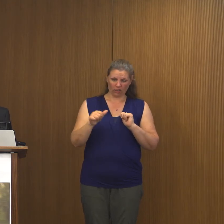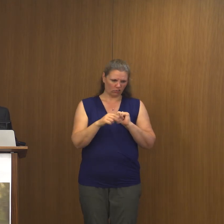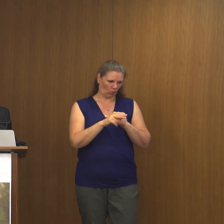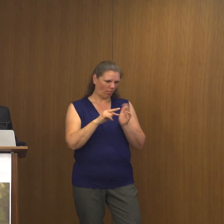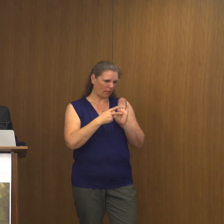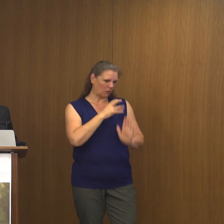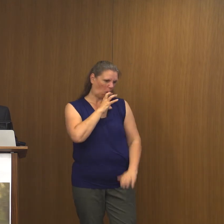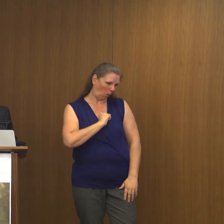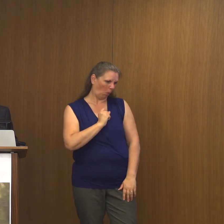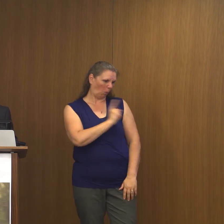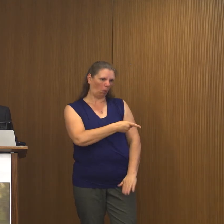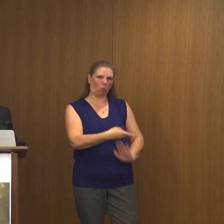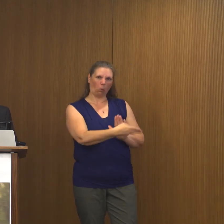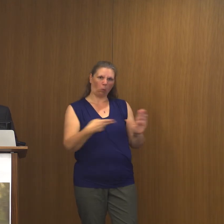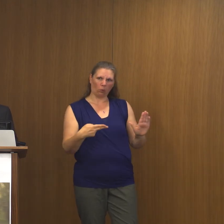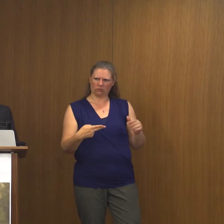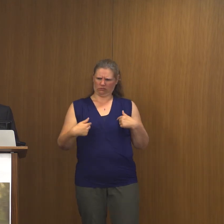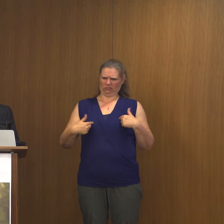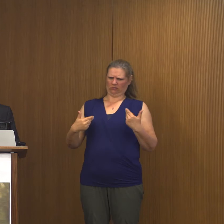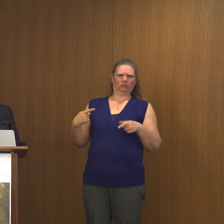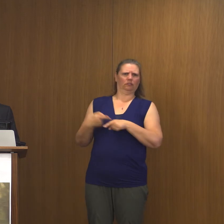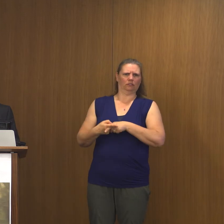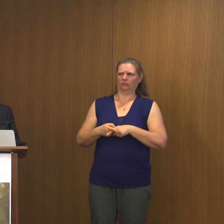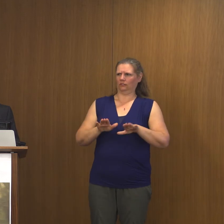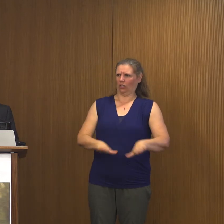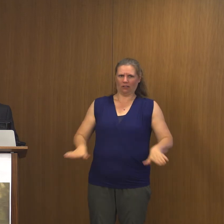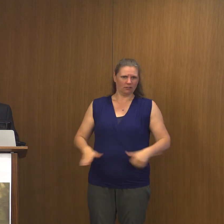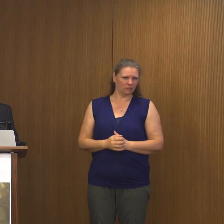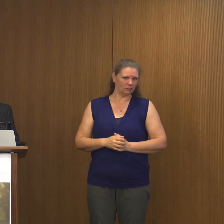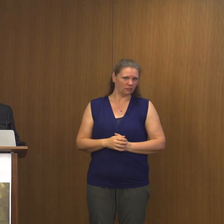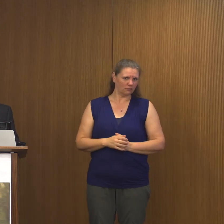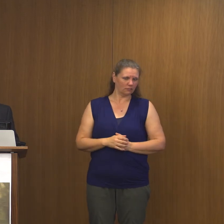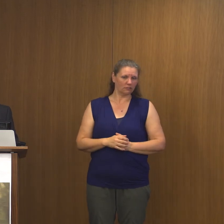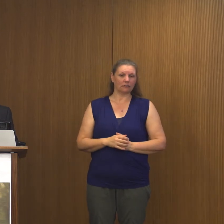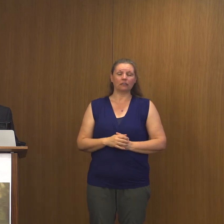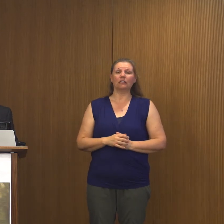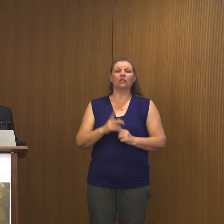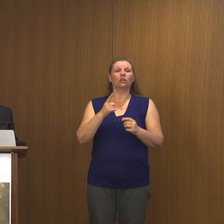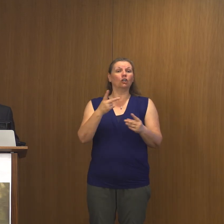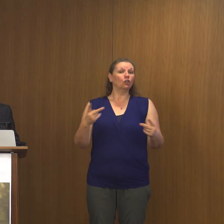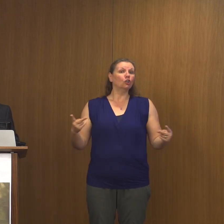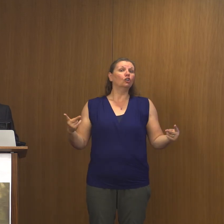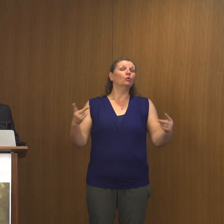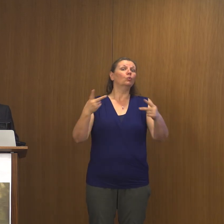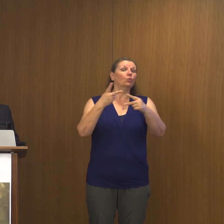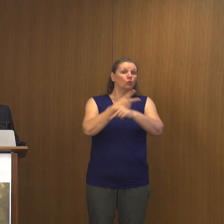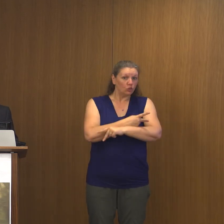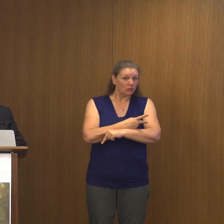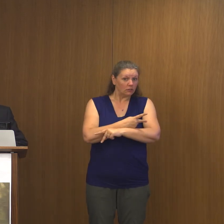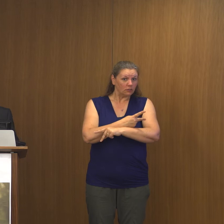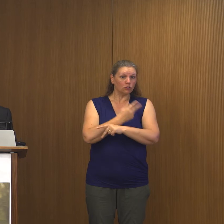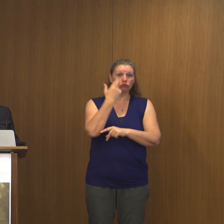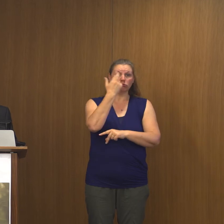with having an arthritis diagnosis and being a child. This is even more compounded when you're also going through the